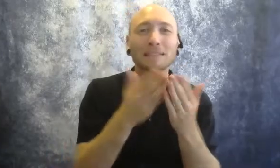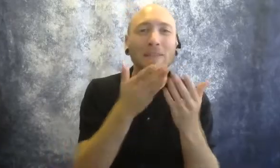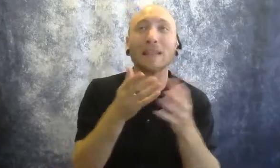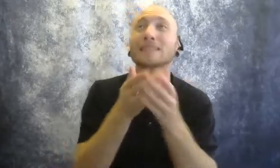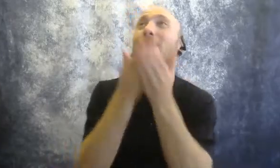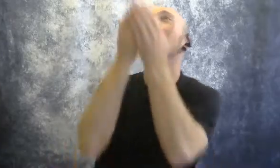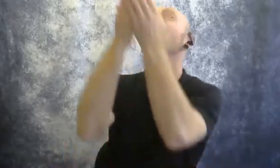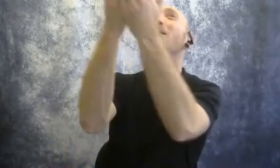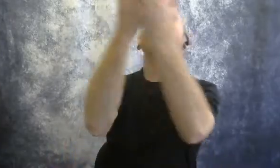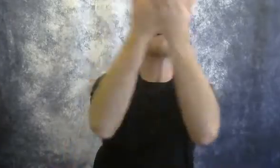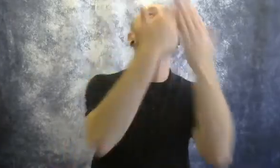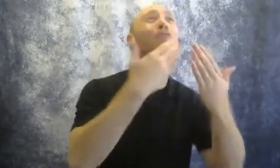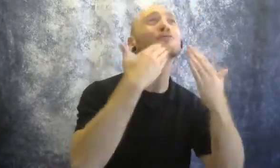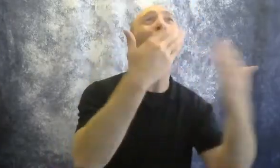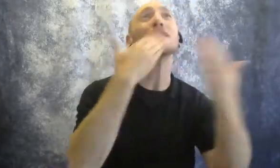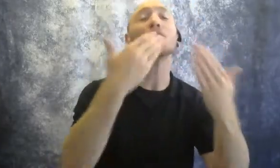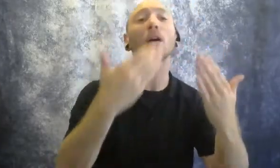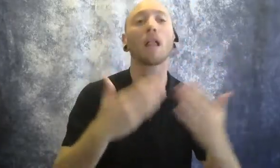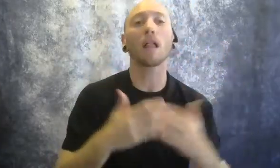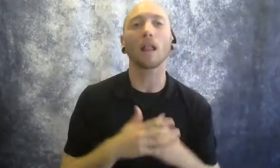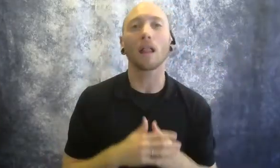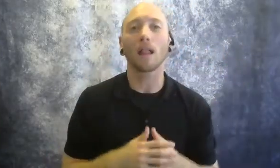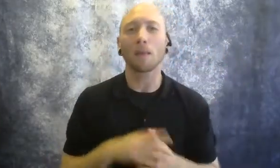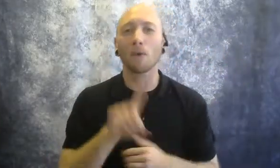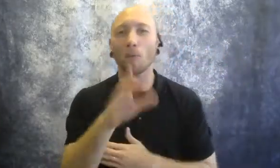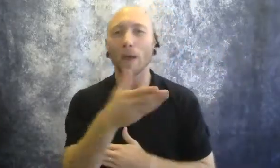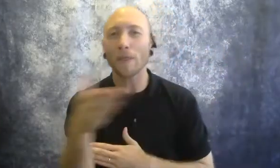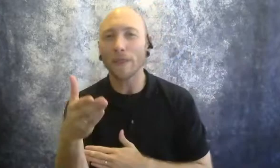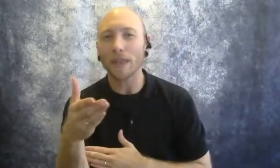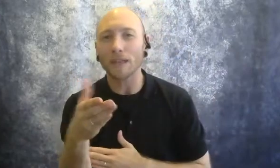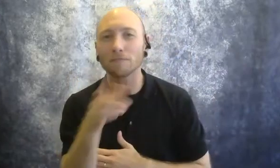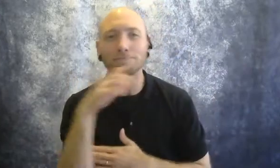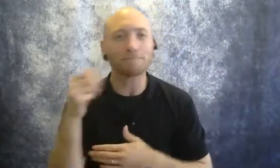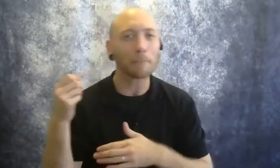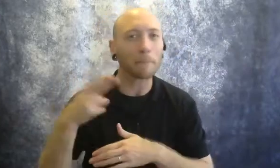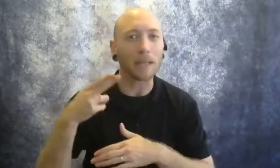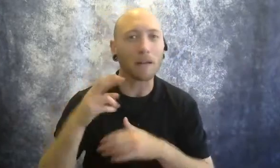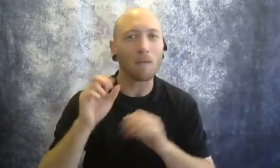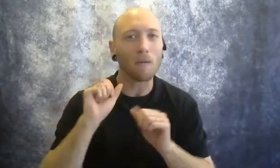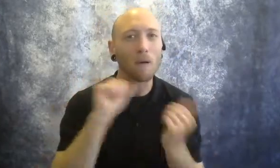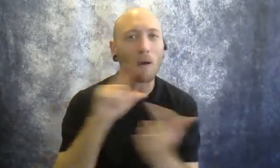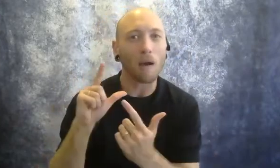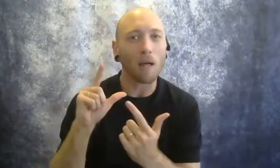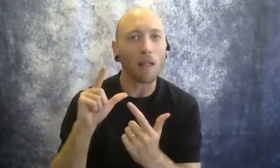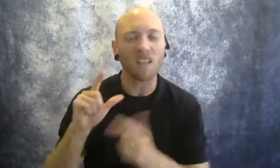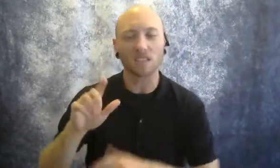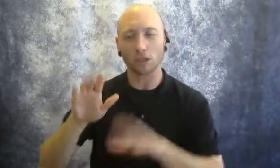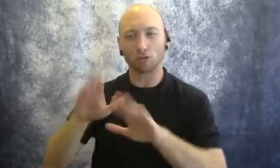treasured objects high in gratitude and praise. One faith symbol seemed to overshadow all the